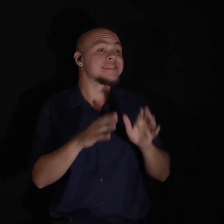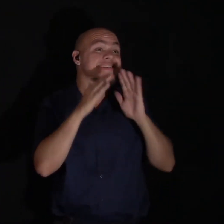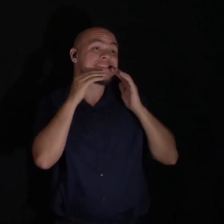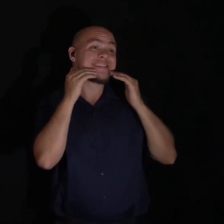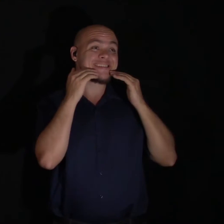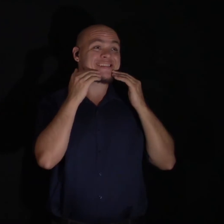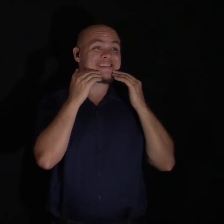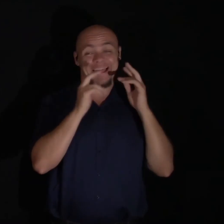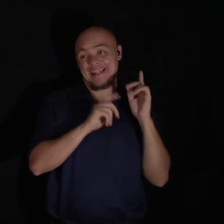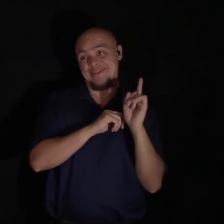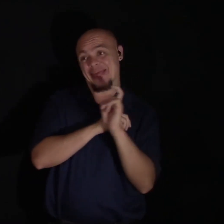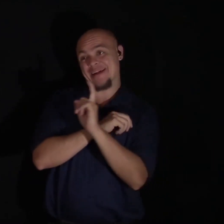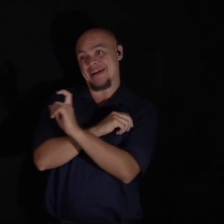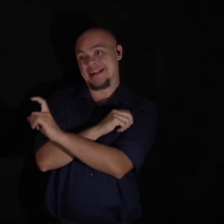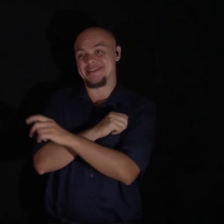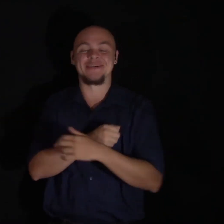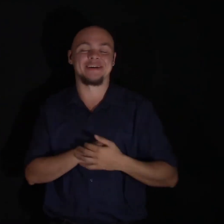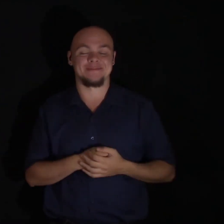off.